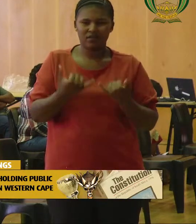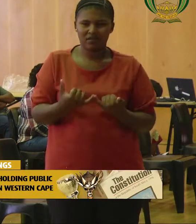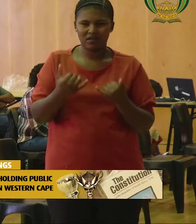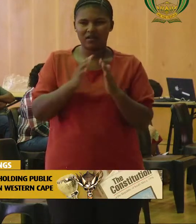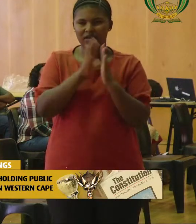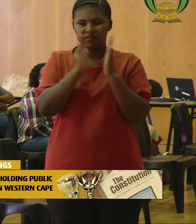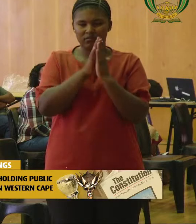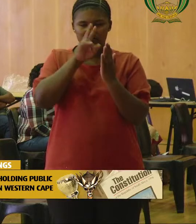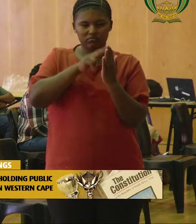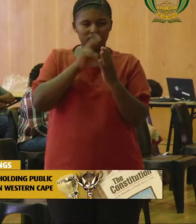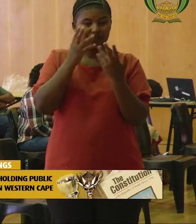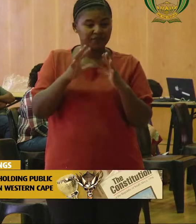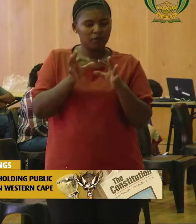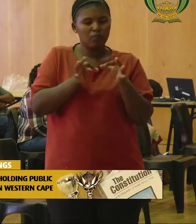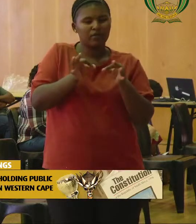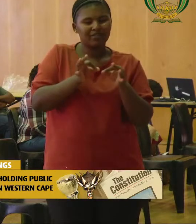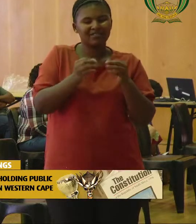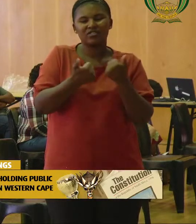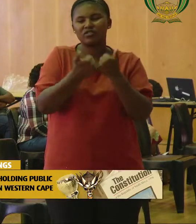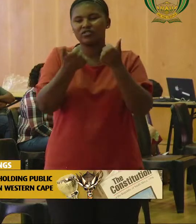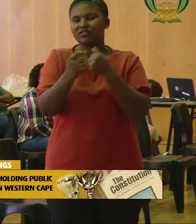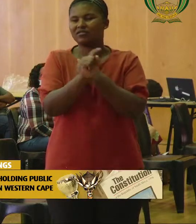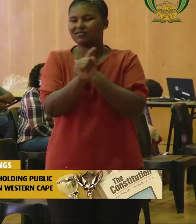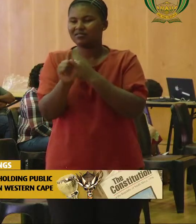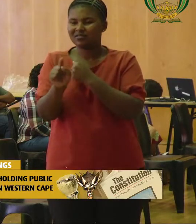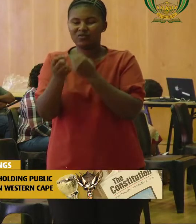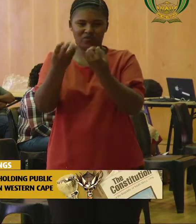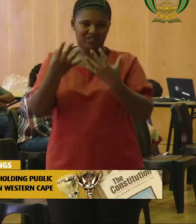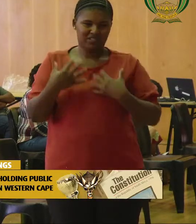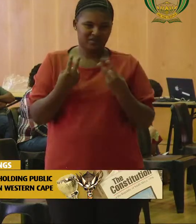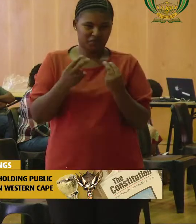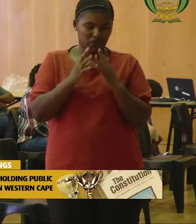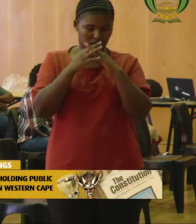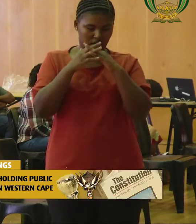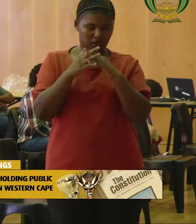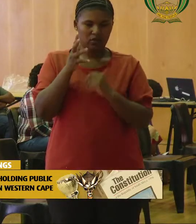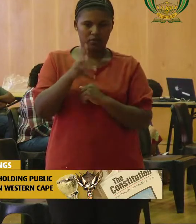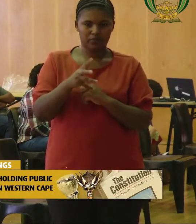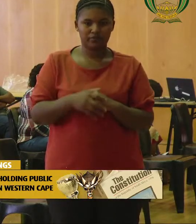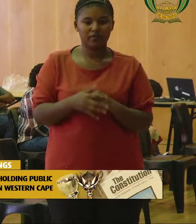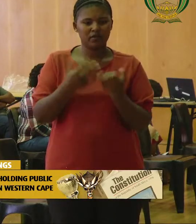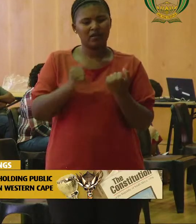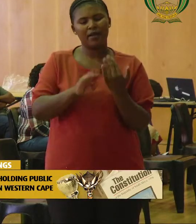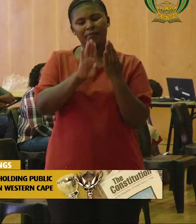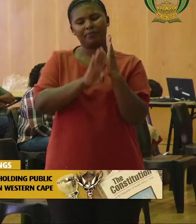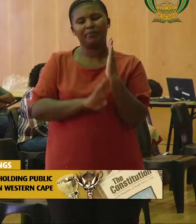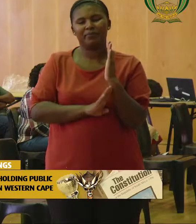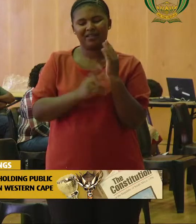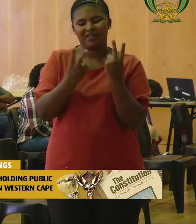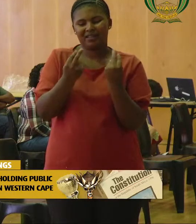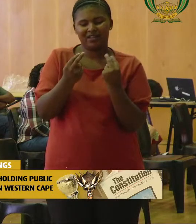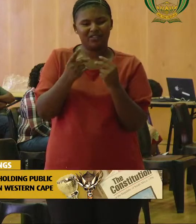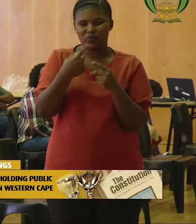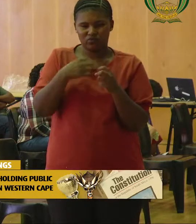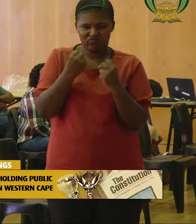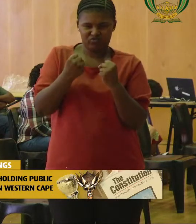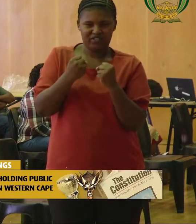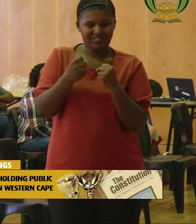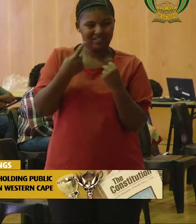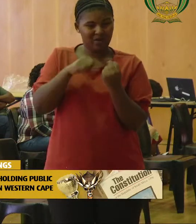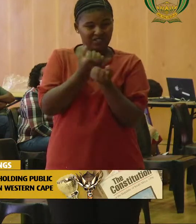other political challenges it will bring. This bill is not going to strengthen our